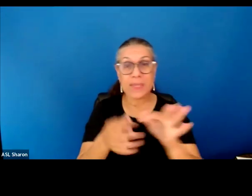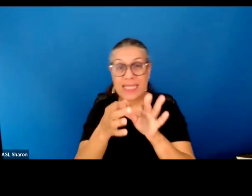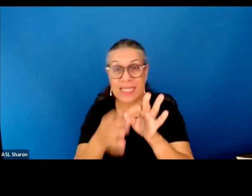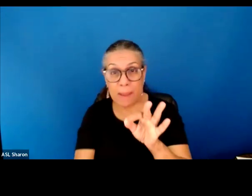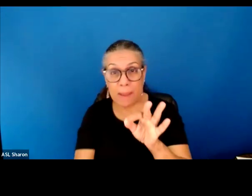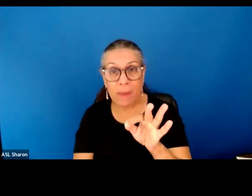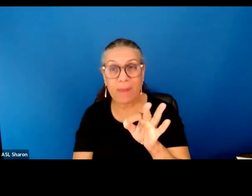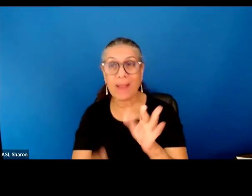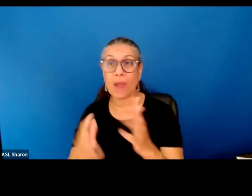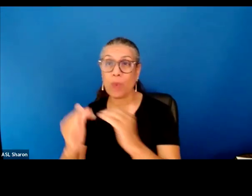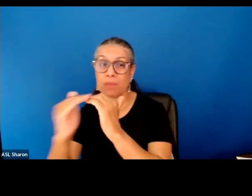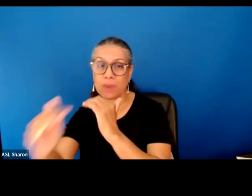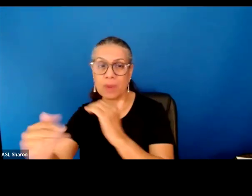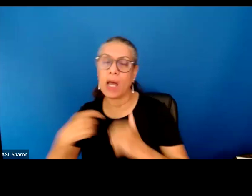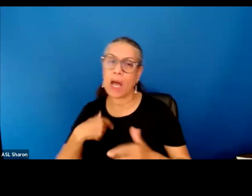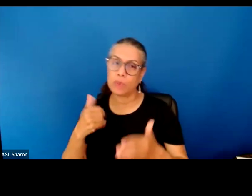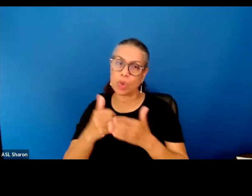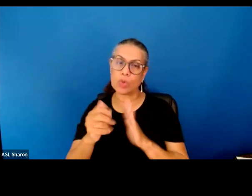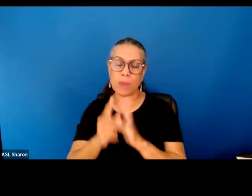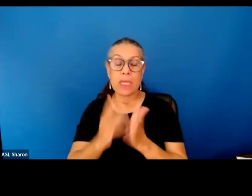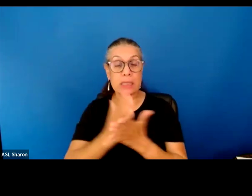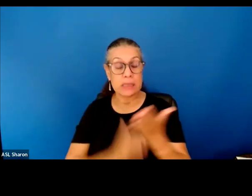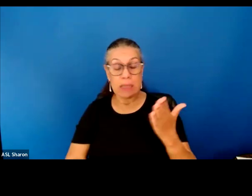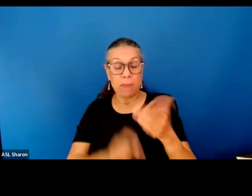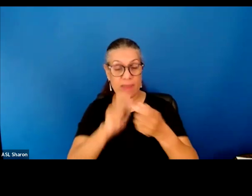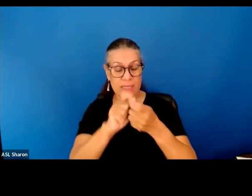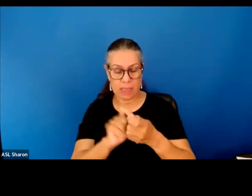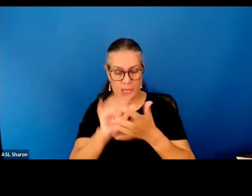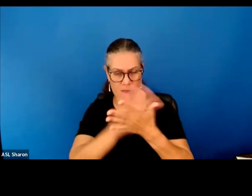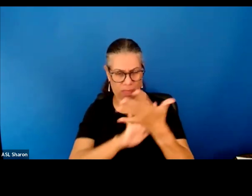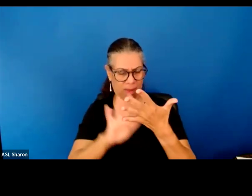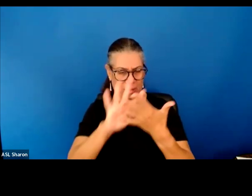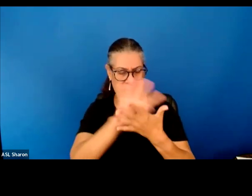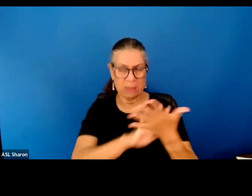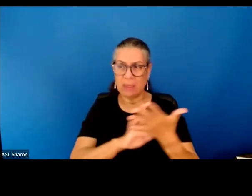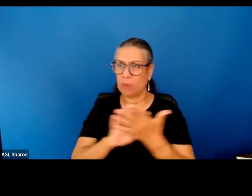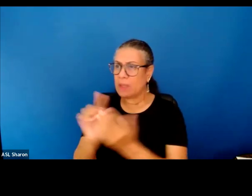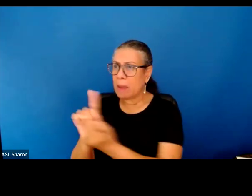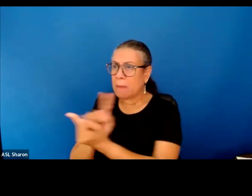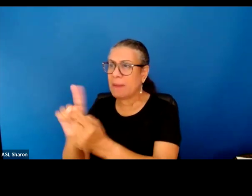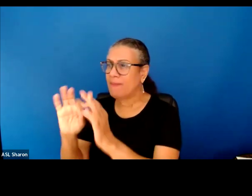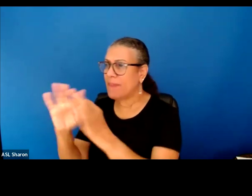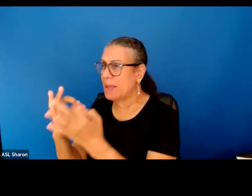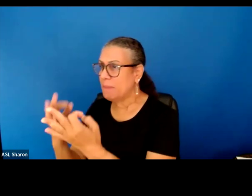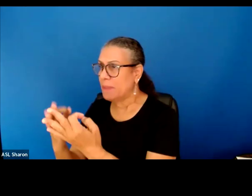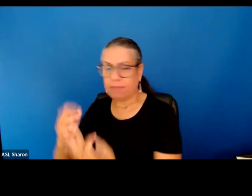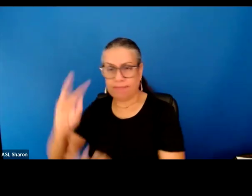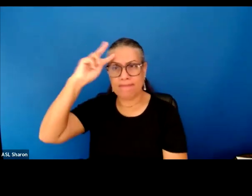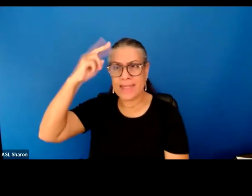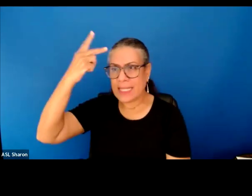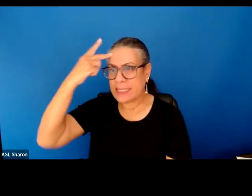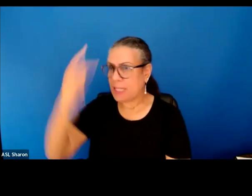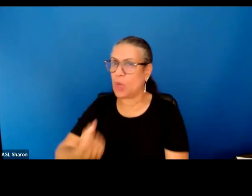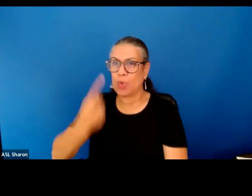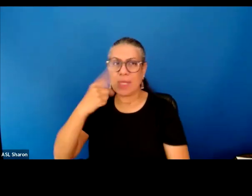very close to the policy, even I find some of the details confusing at times, and talking to families, there have been a lot of misunderstandings around